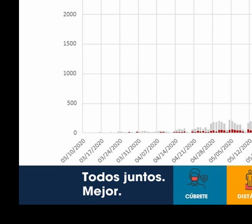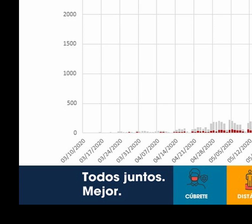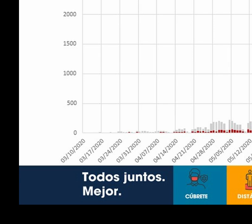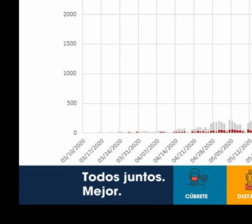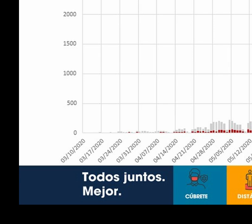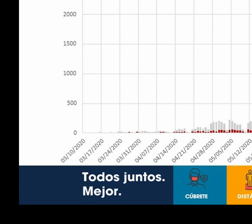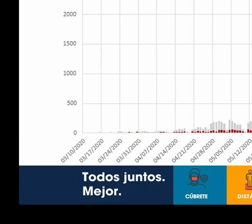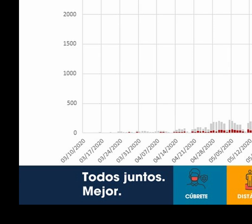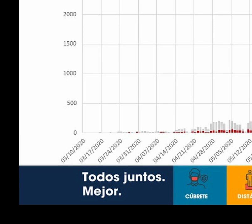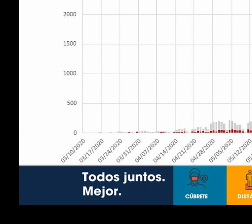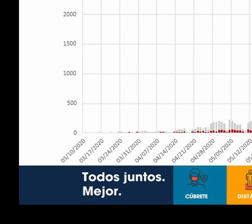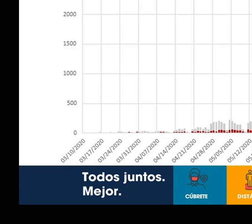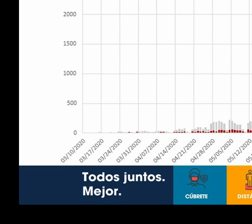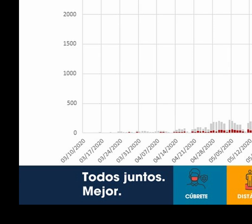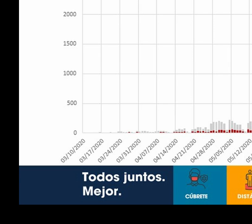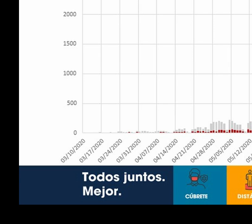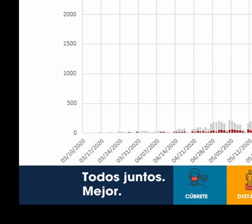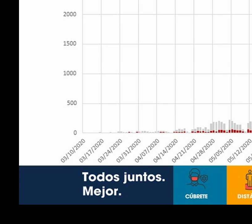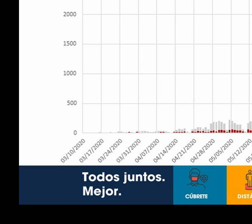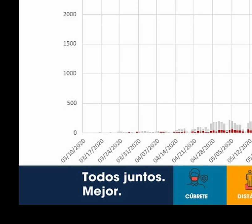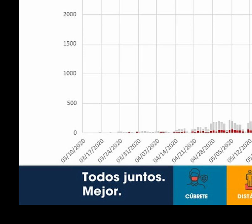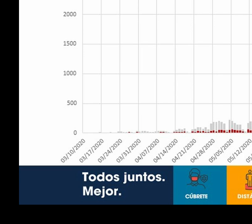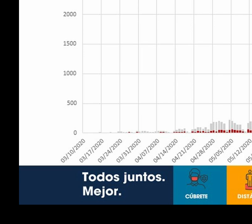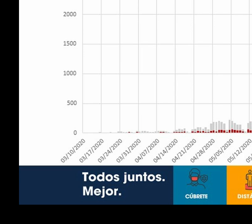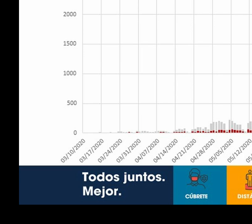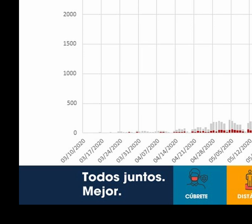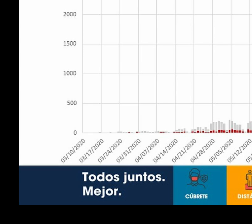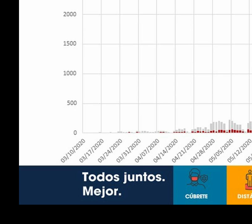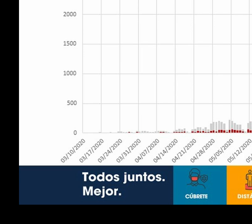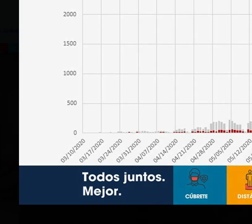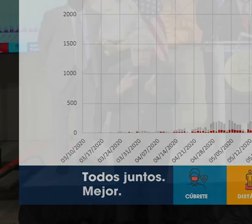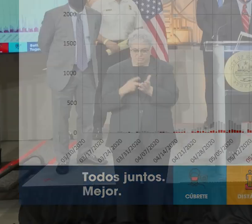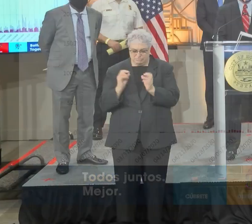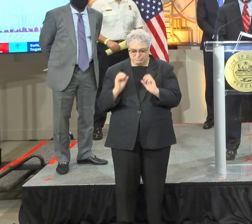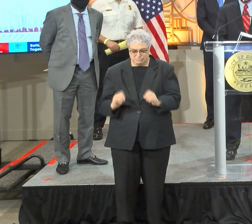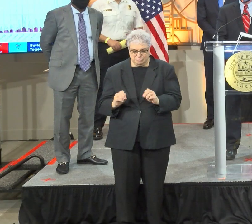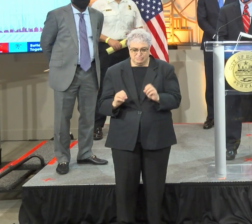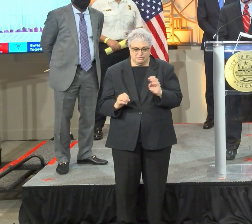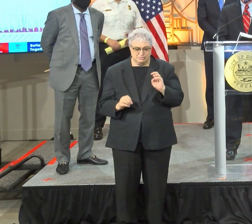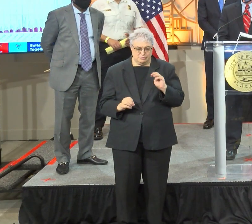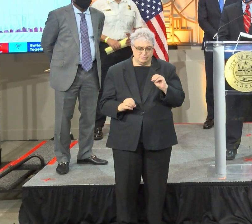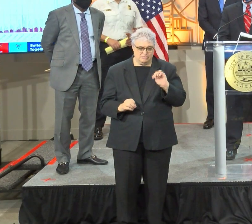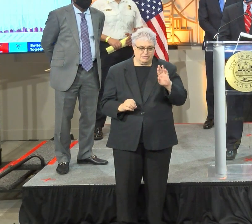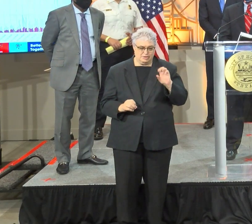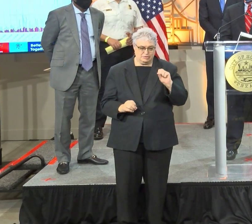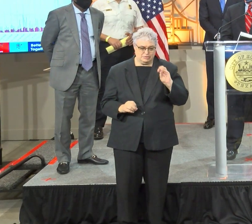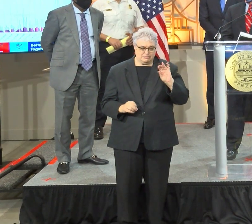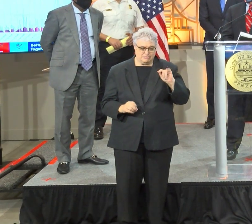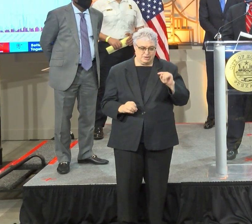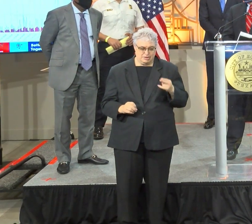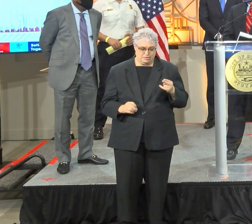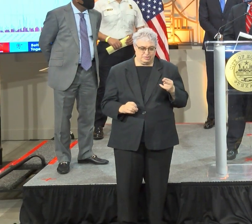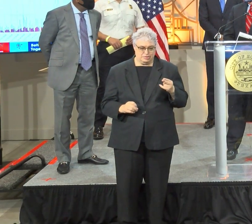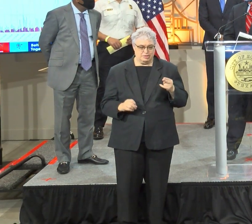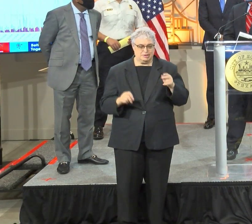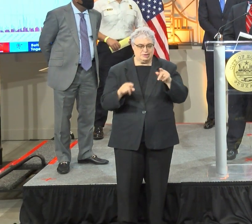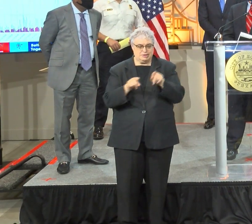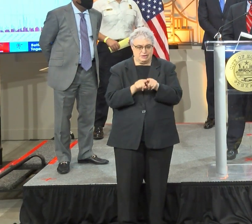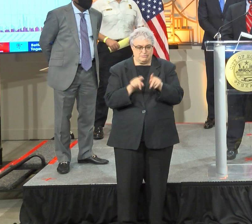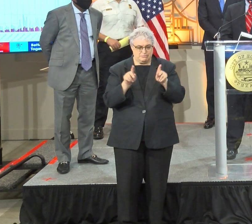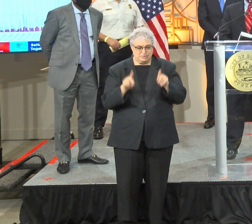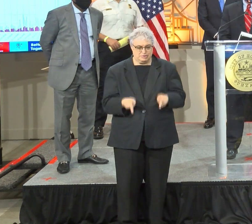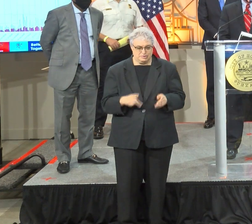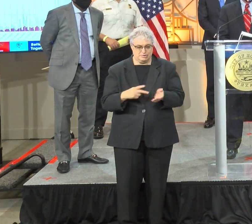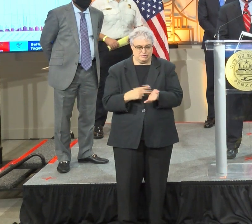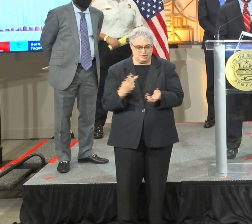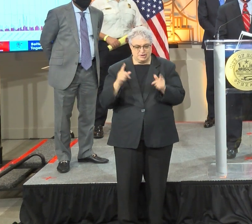data comes to us, we have to sort through it to make sure that there are no duplicates, that we don't have Mr. Smith from 123 Main Street in there twice, because